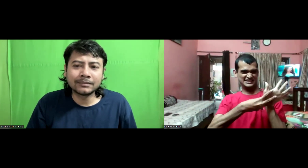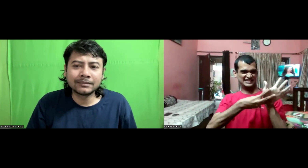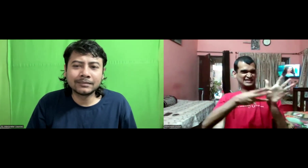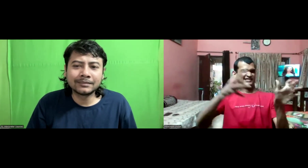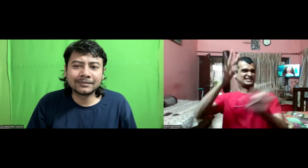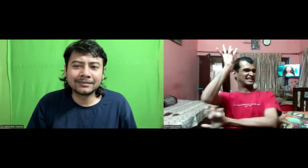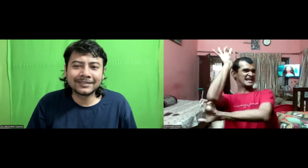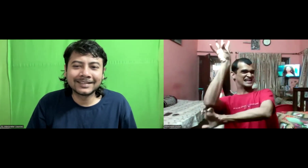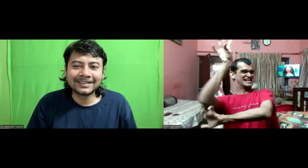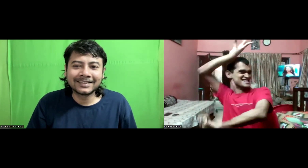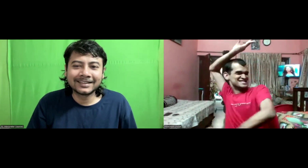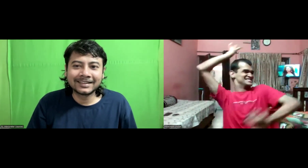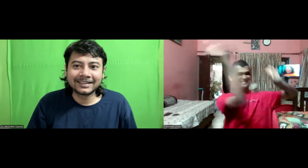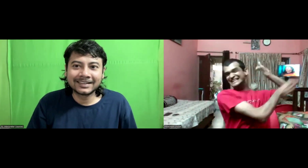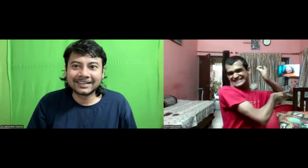Singham.